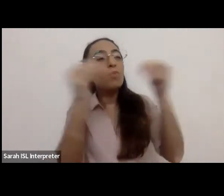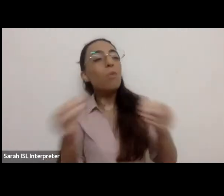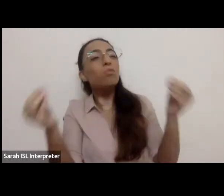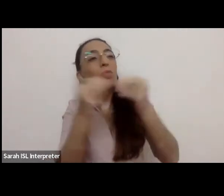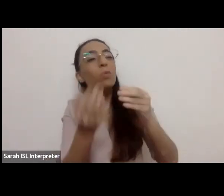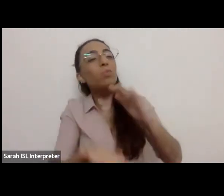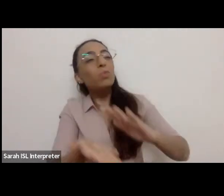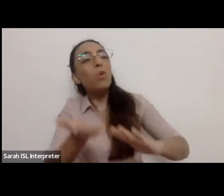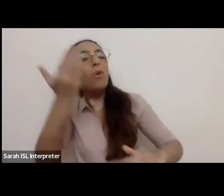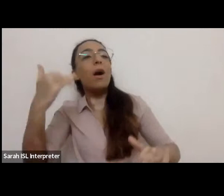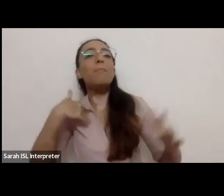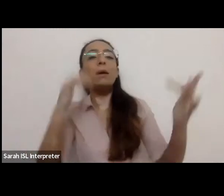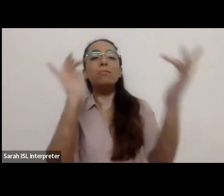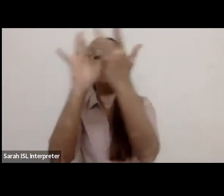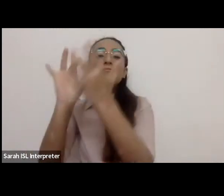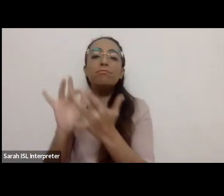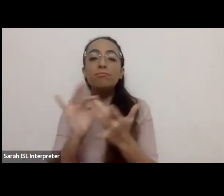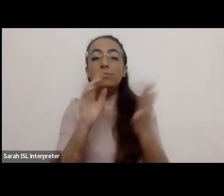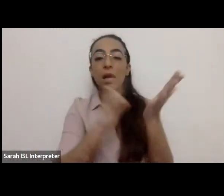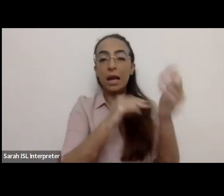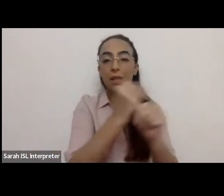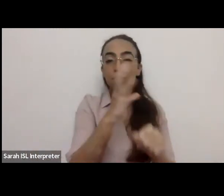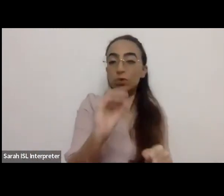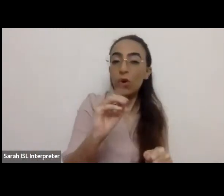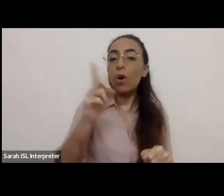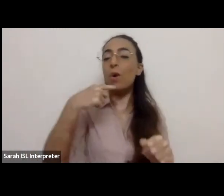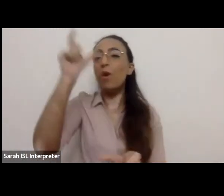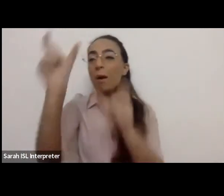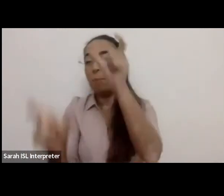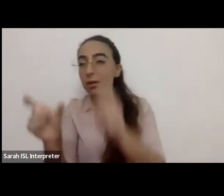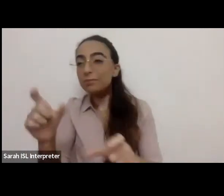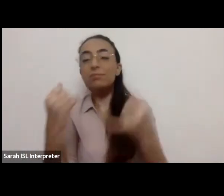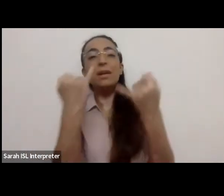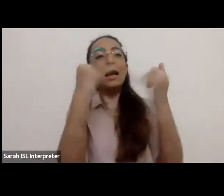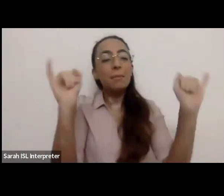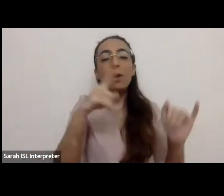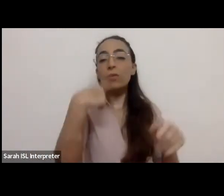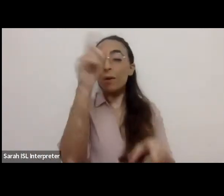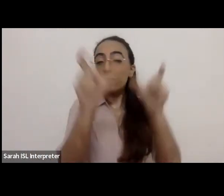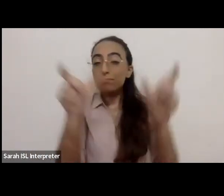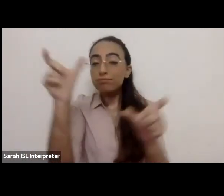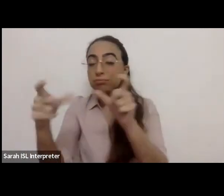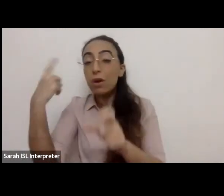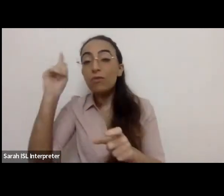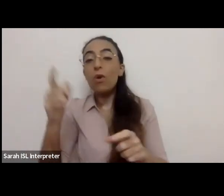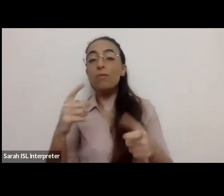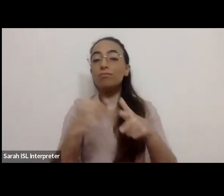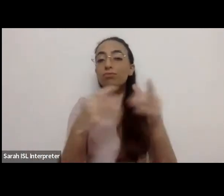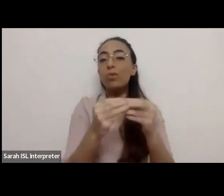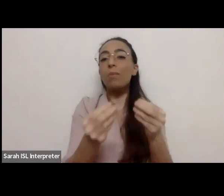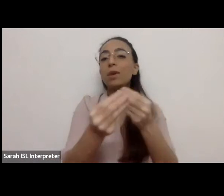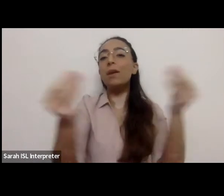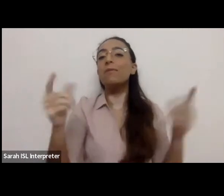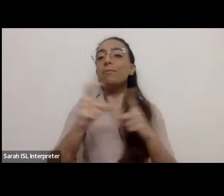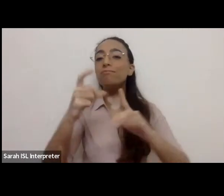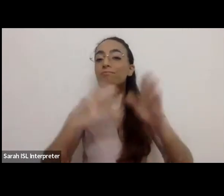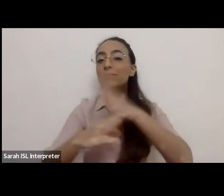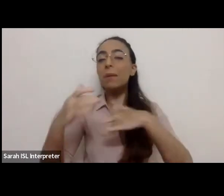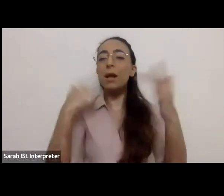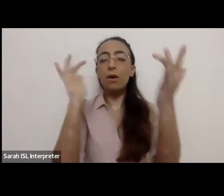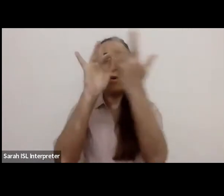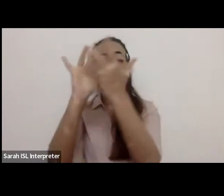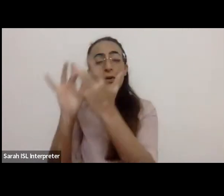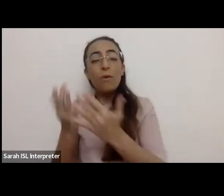with disabilities and organizations who are working in the area of promoting employment for people with disabilities. As